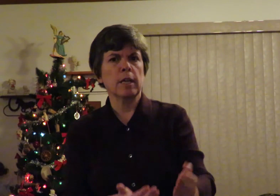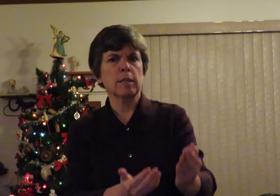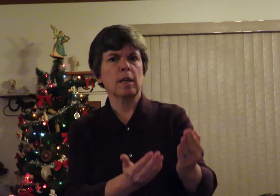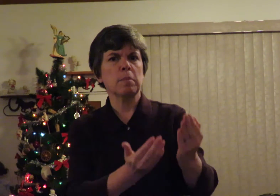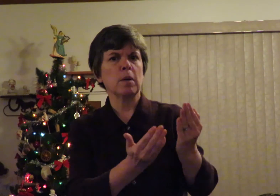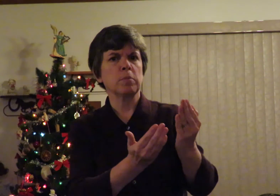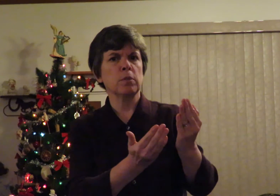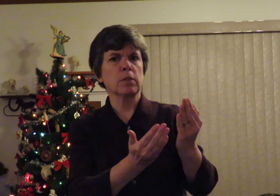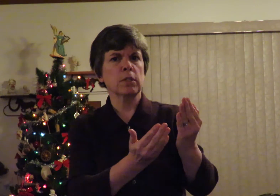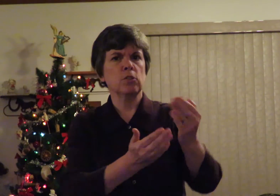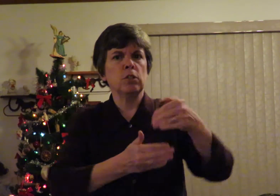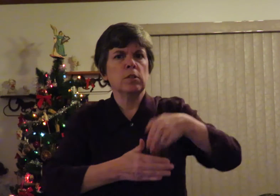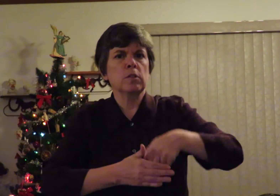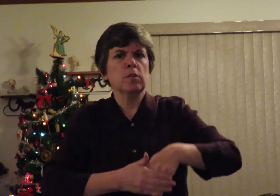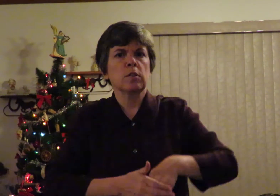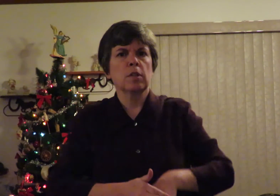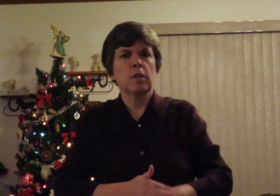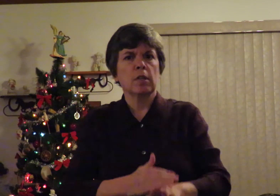again come up to look at Jesus.